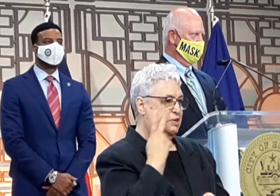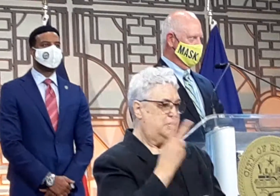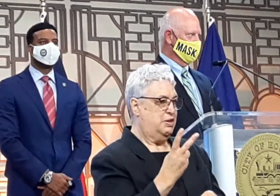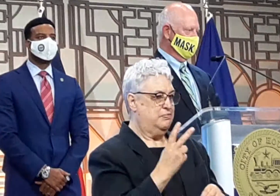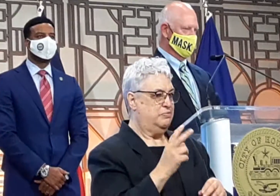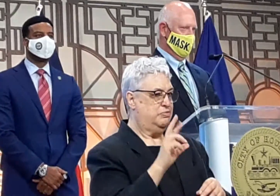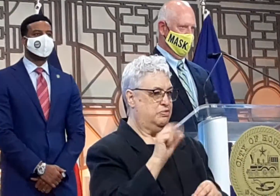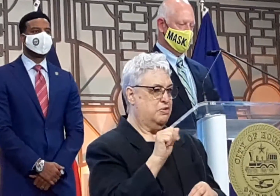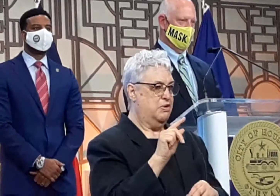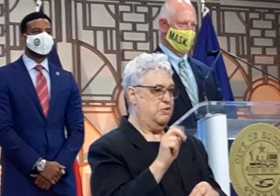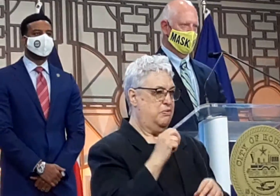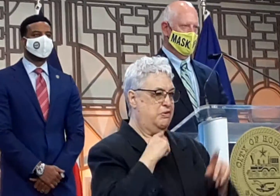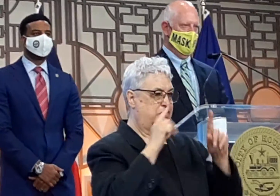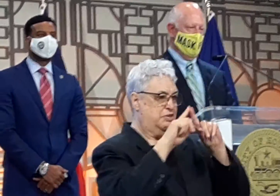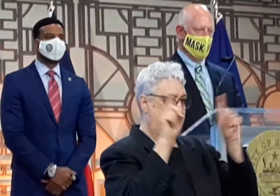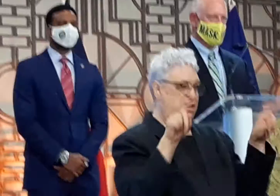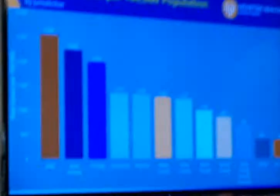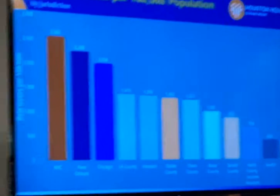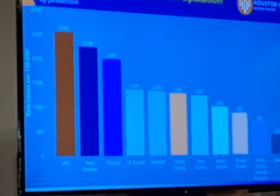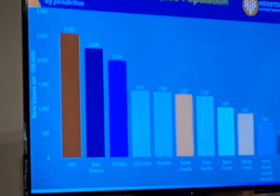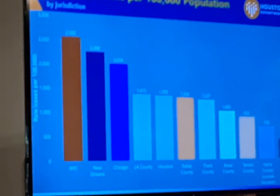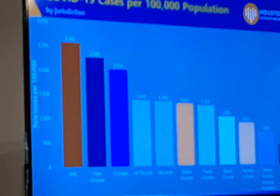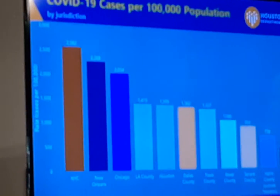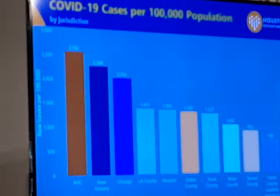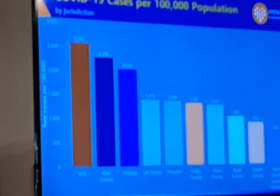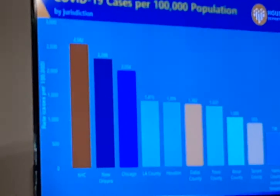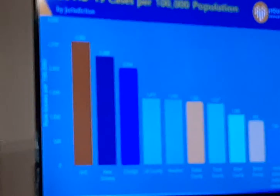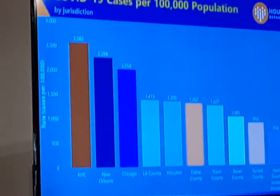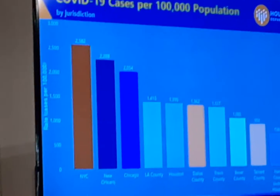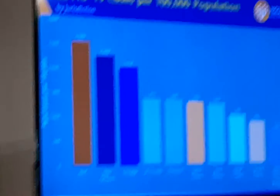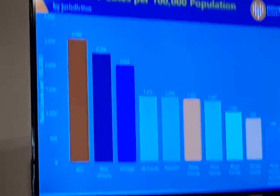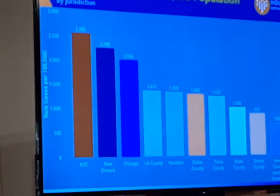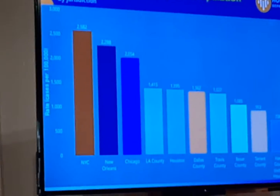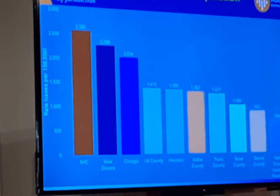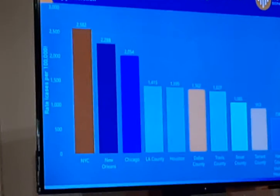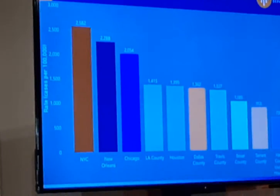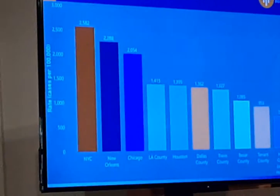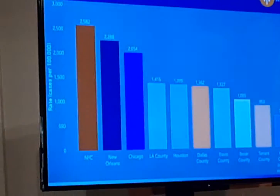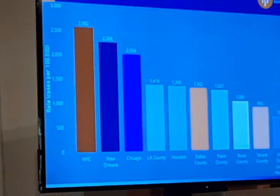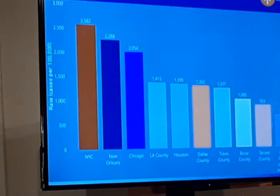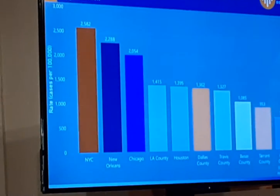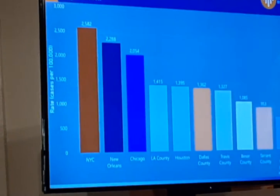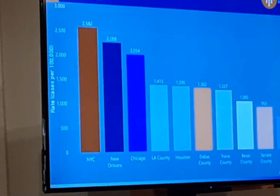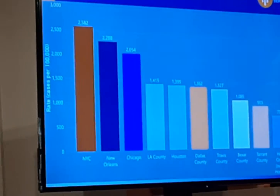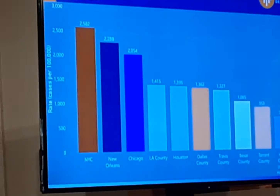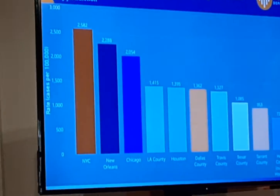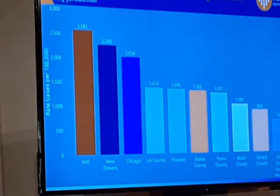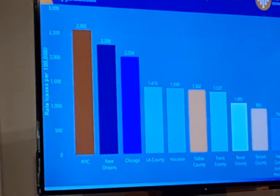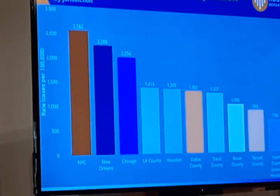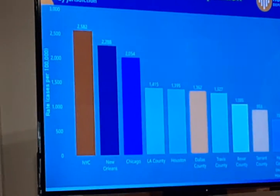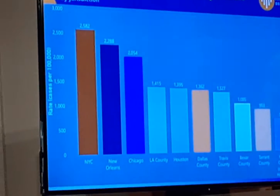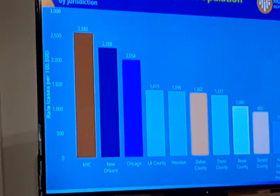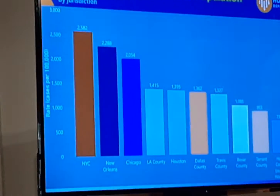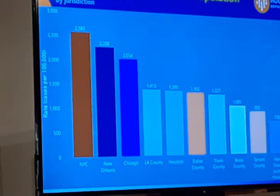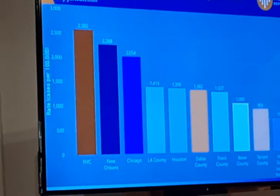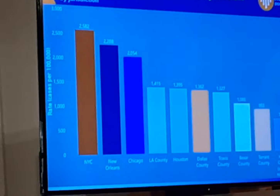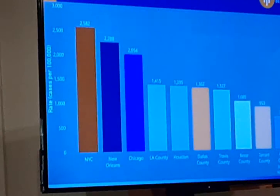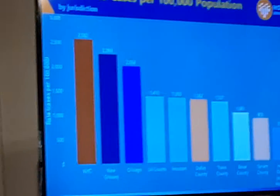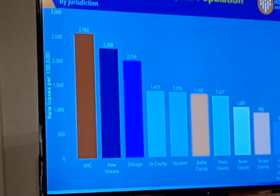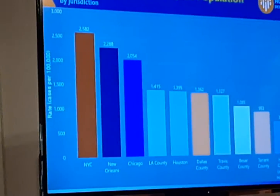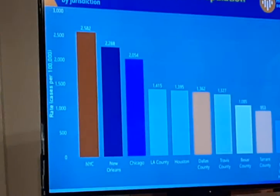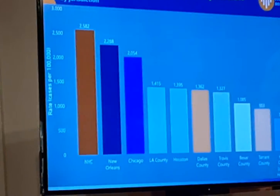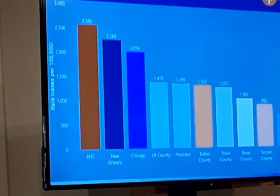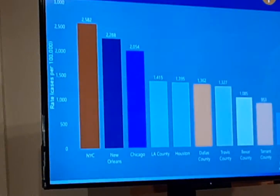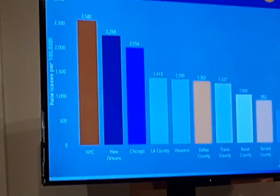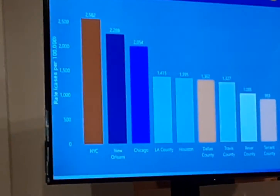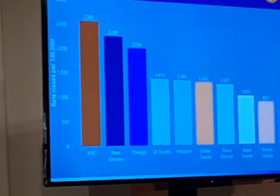focus on the rate. So we have a slide coming up. This talks about the number of cases of COVID disease per 100,000 population. And this is